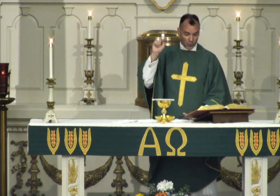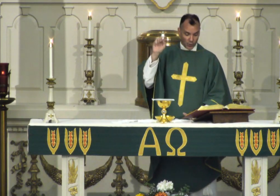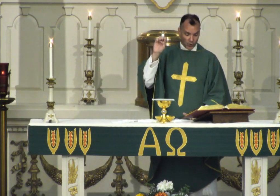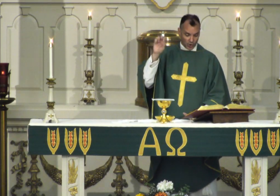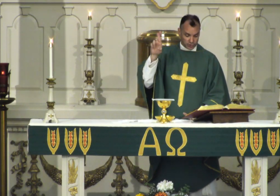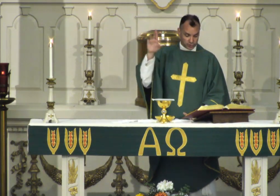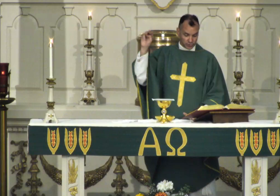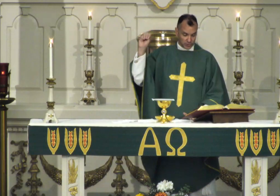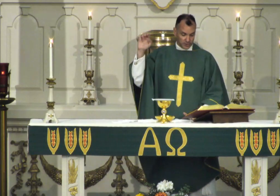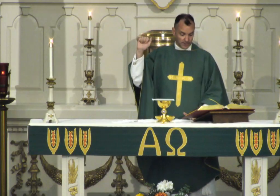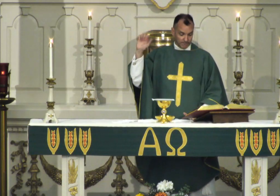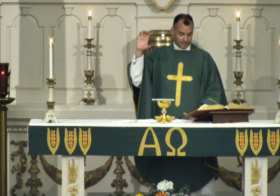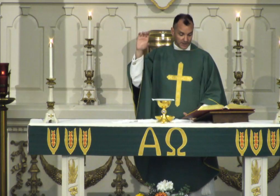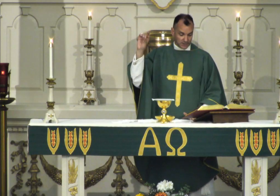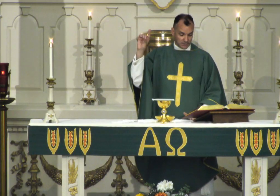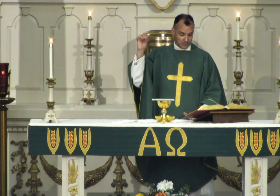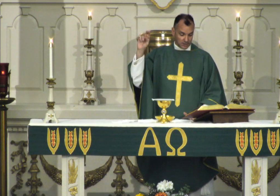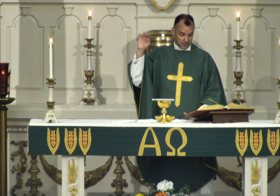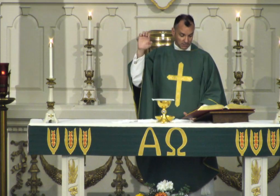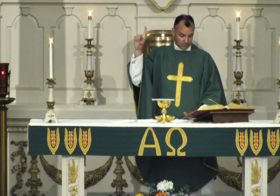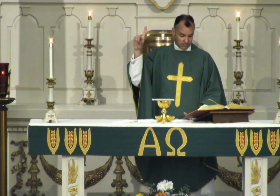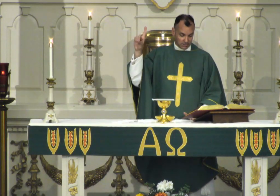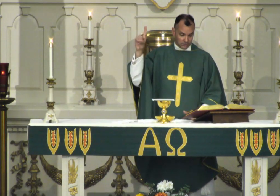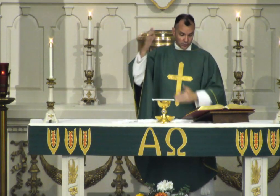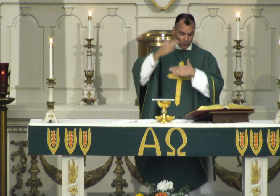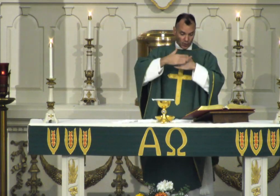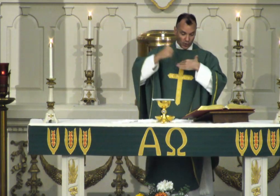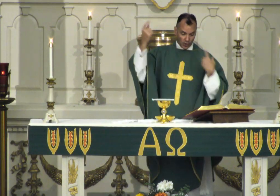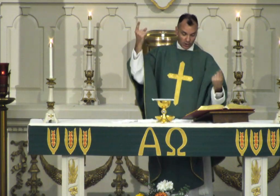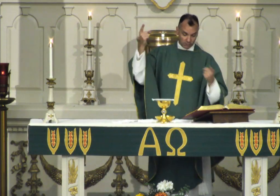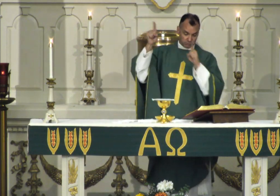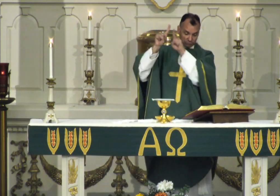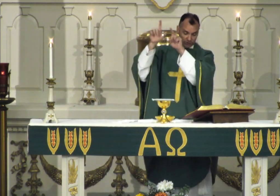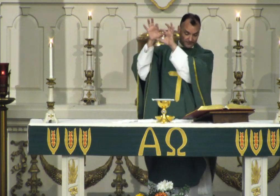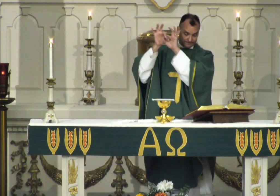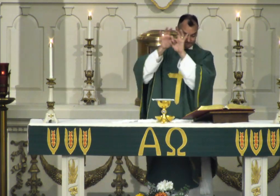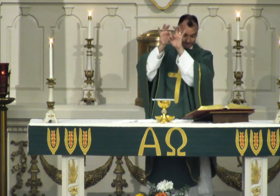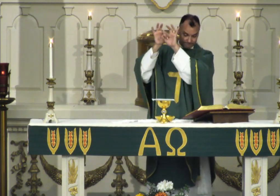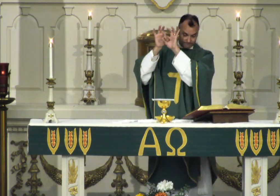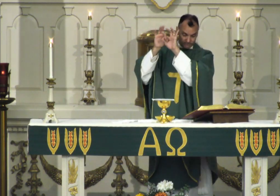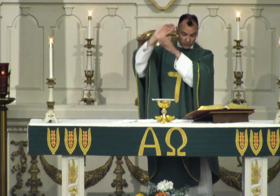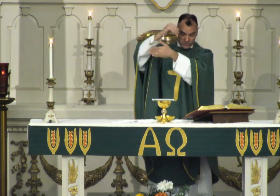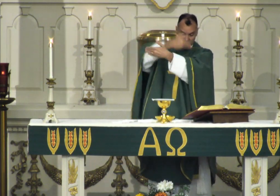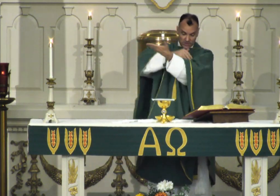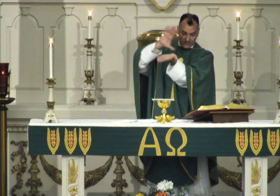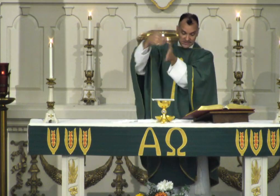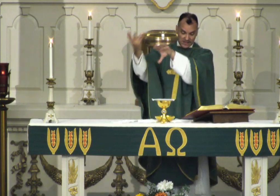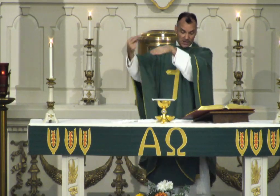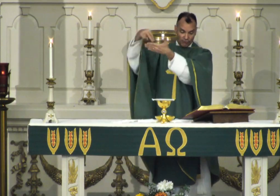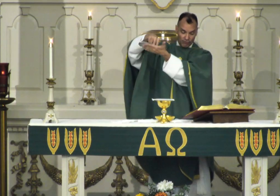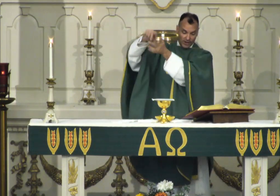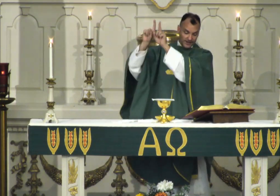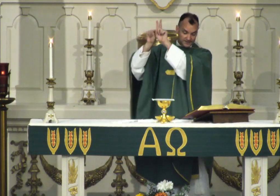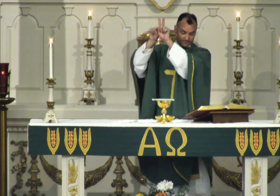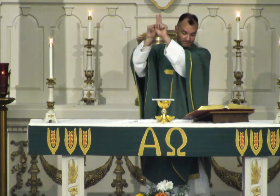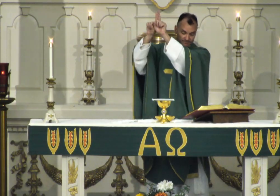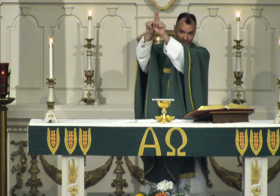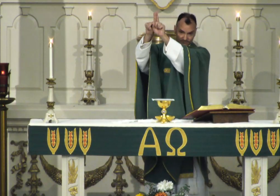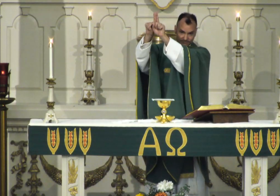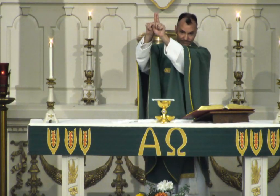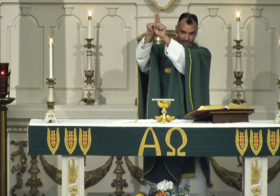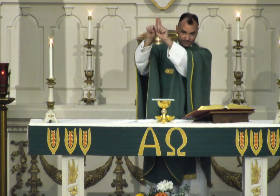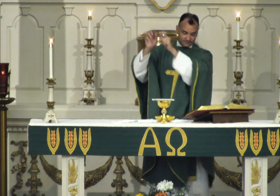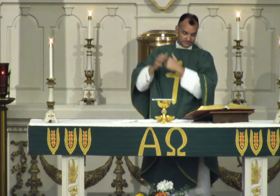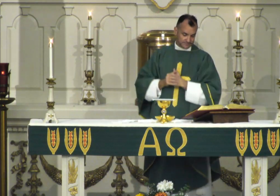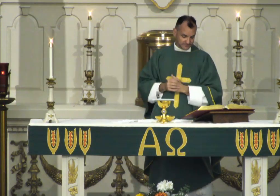Remember your servant, Walter MacDonald, whom you have called from this world to yourself. Grant that he who is united with your Son